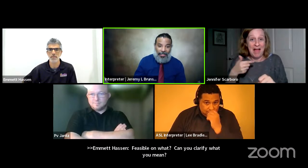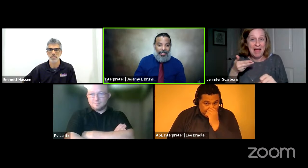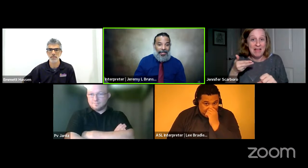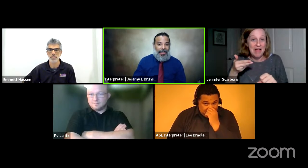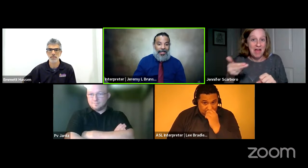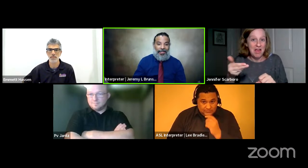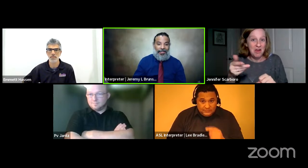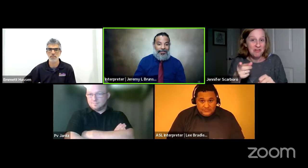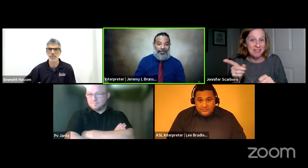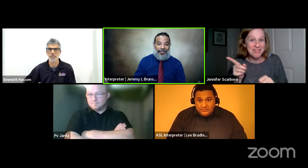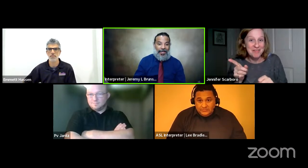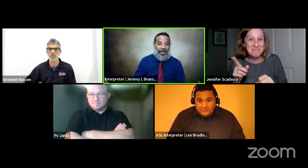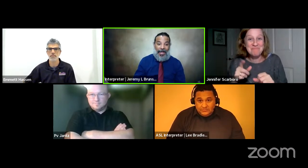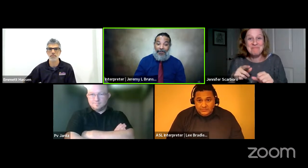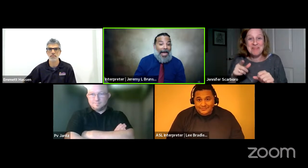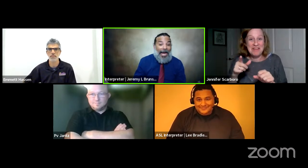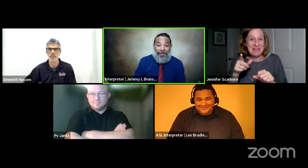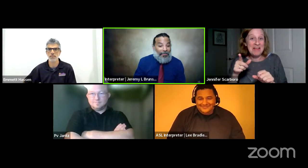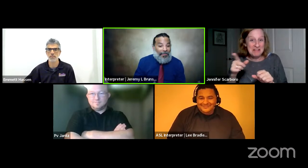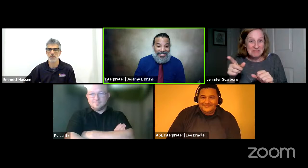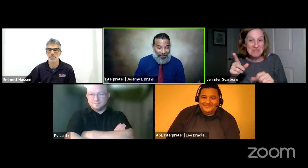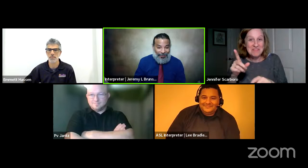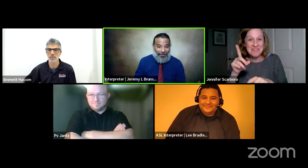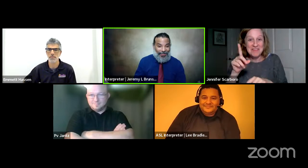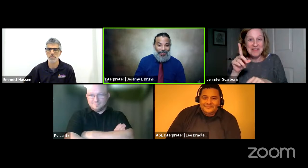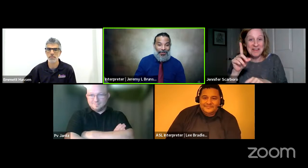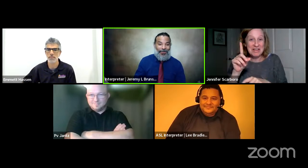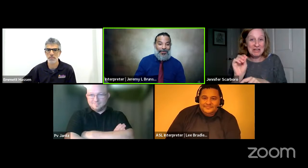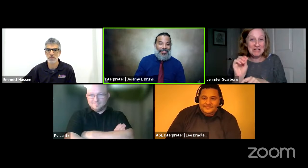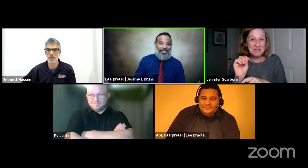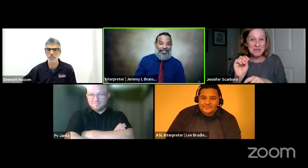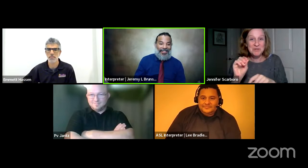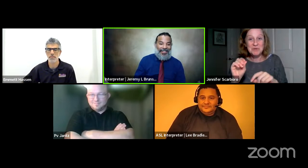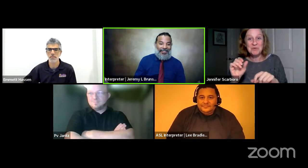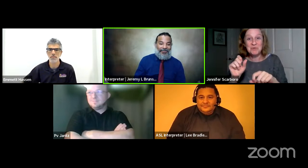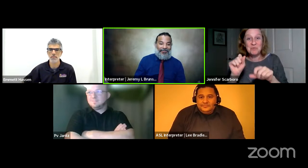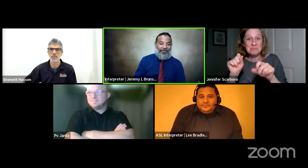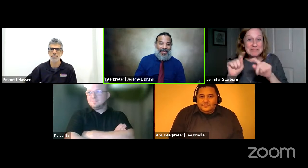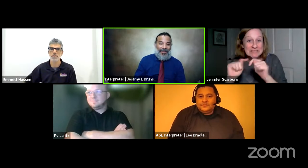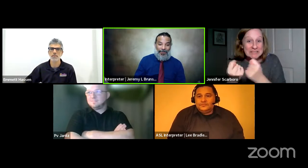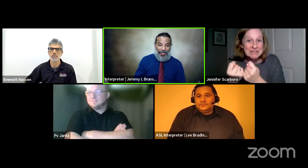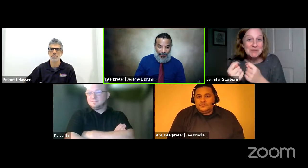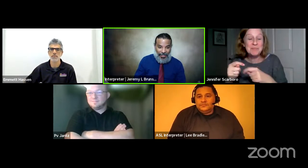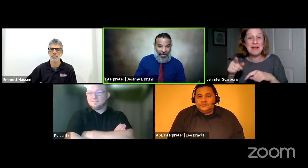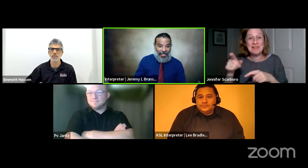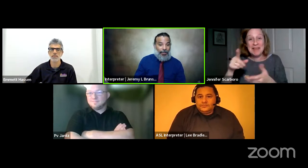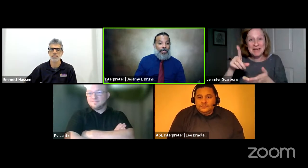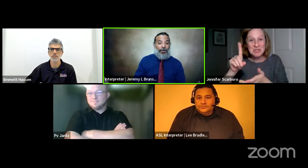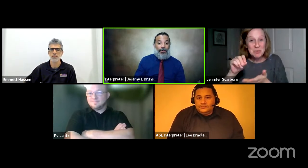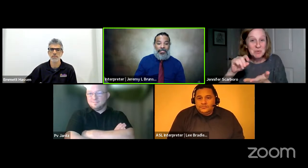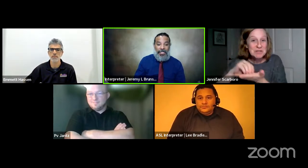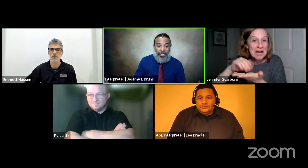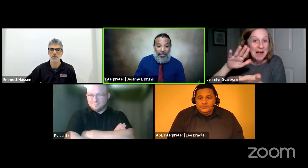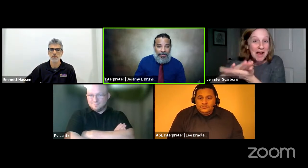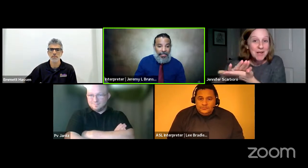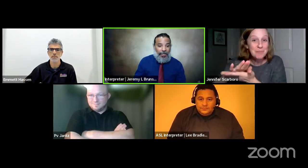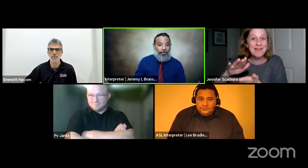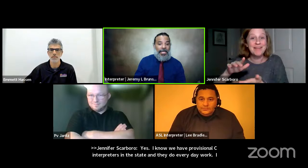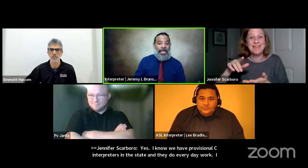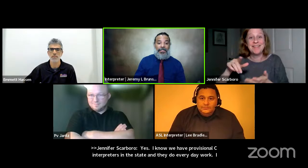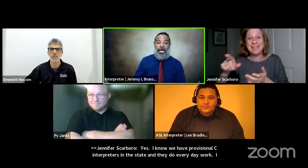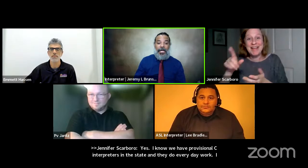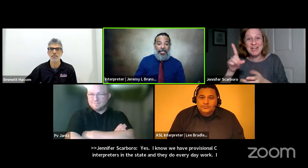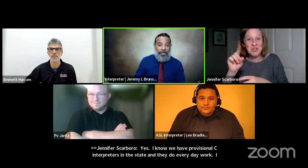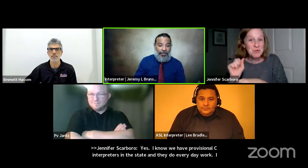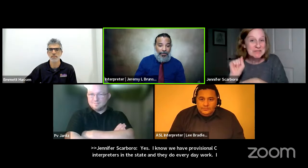work, and I've hired them myself. So I know they do that. I know they work with teams. I know